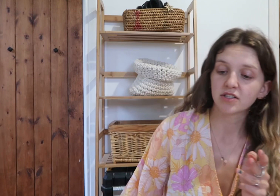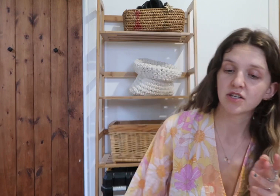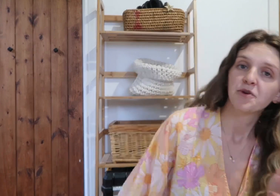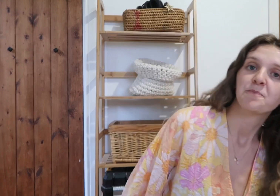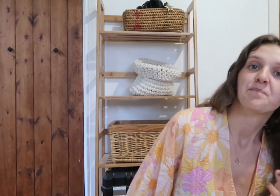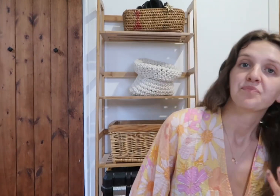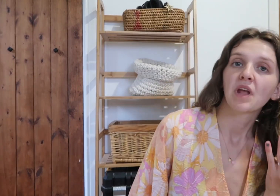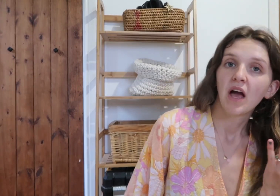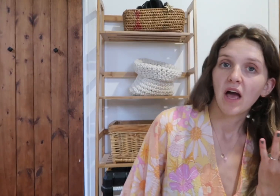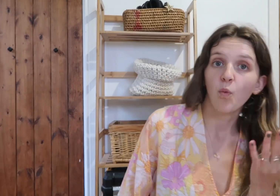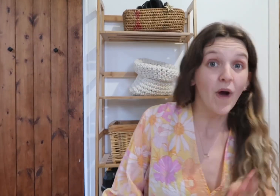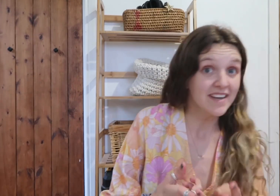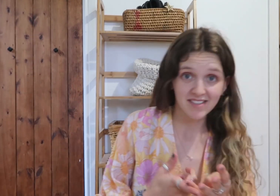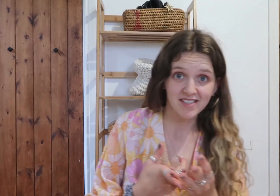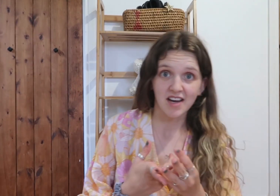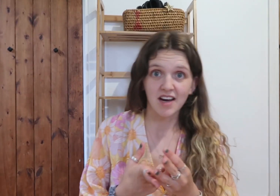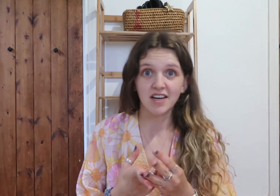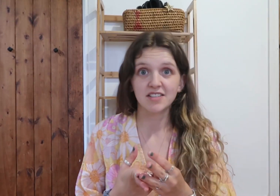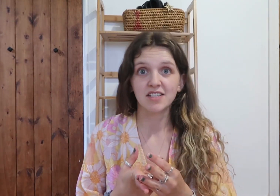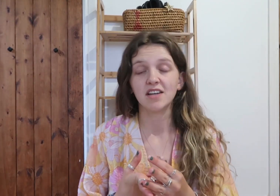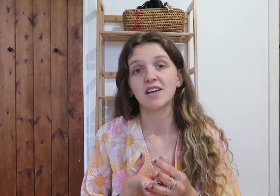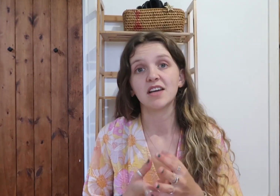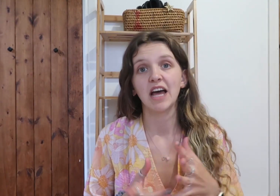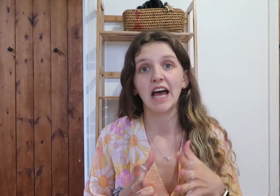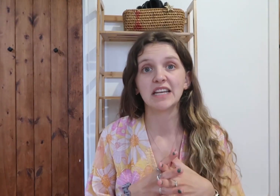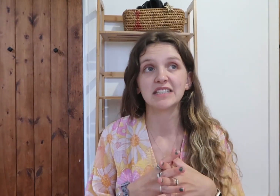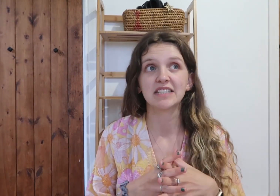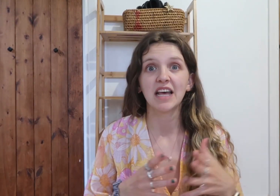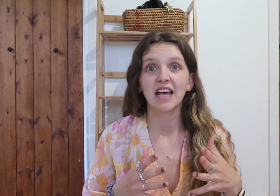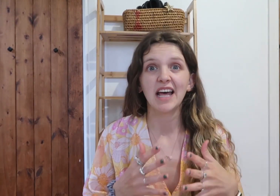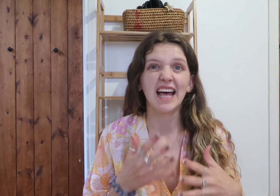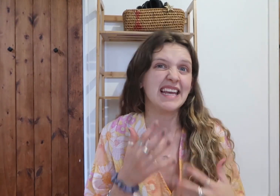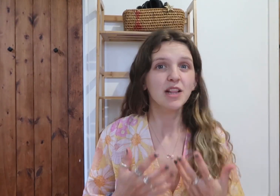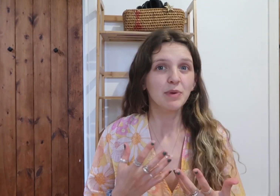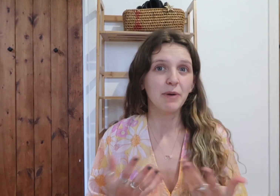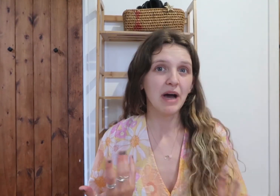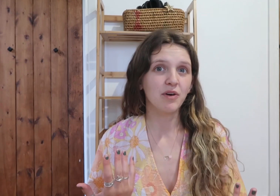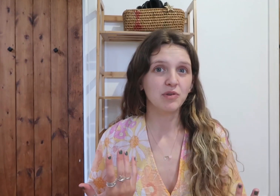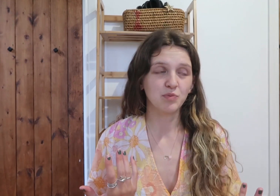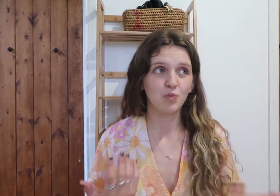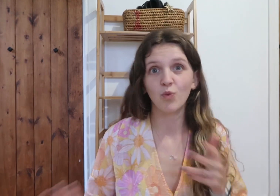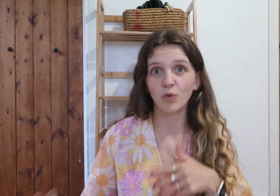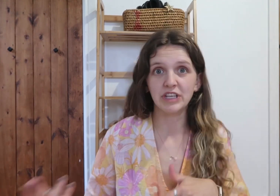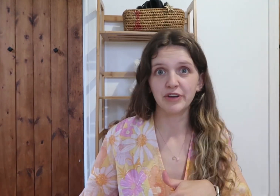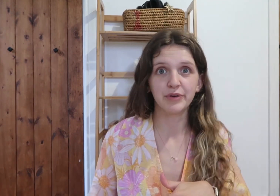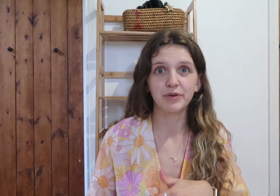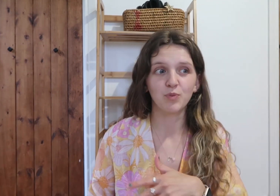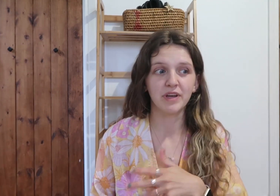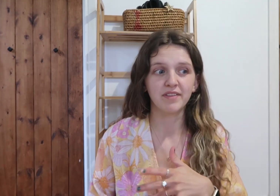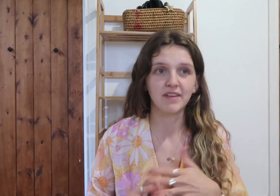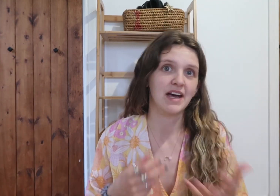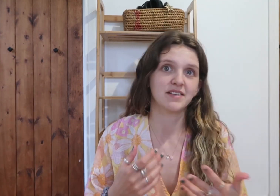start, when to start, and a little bit about what we do with our